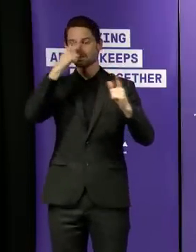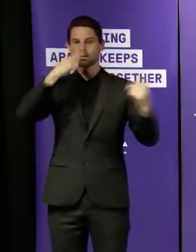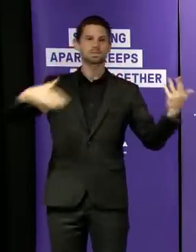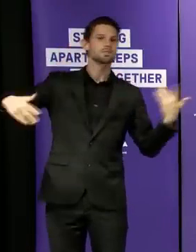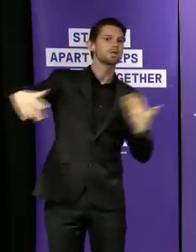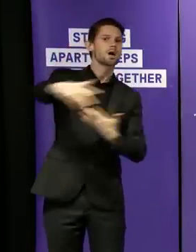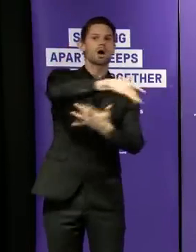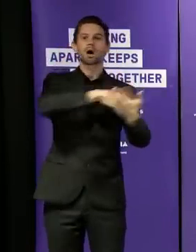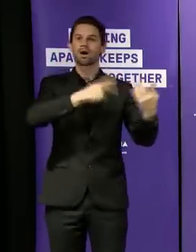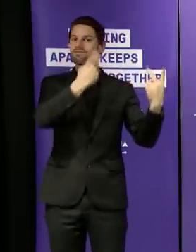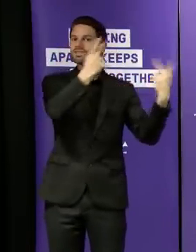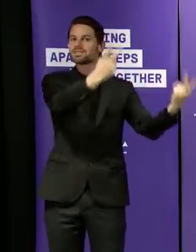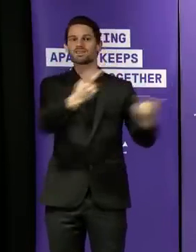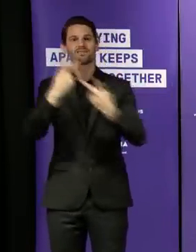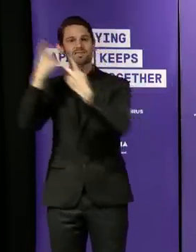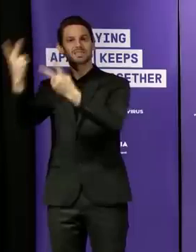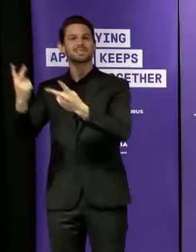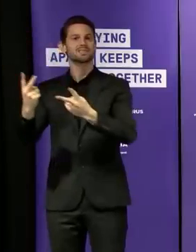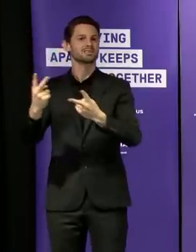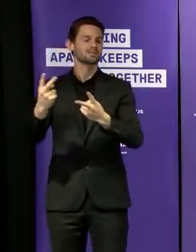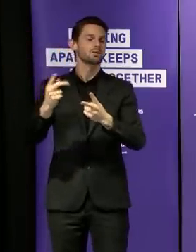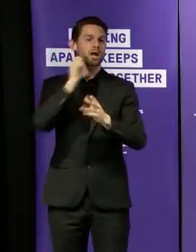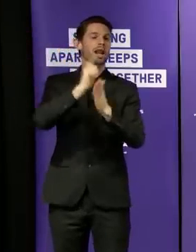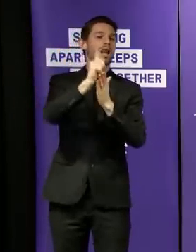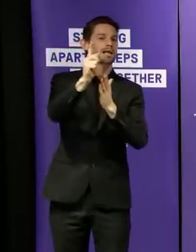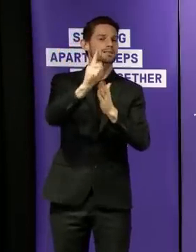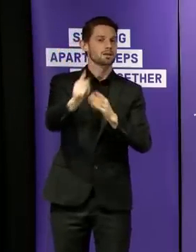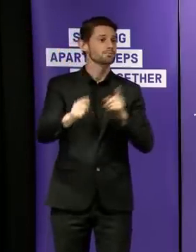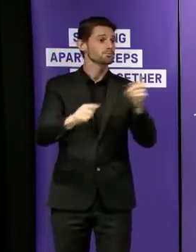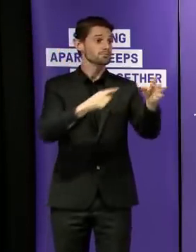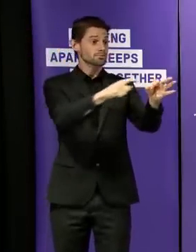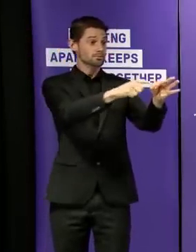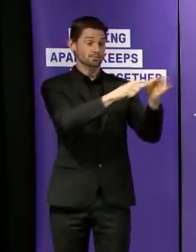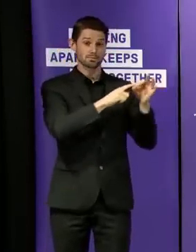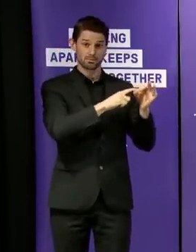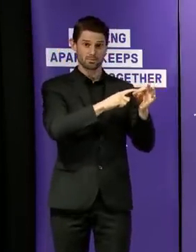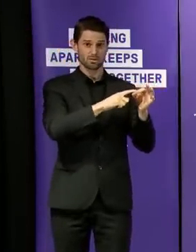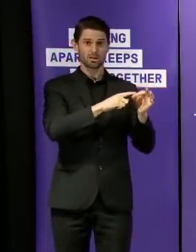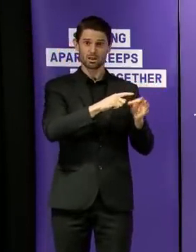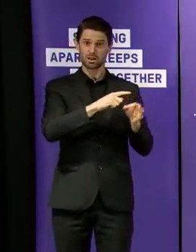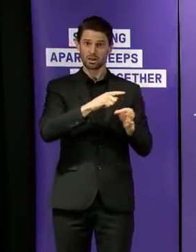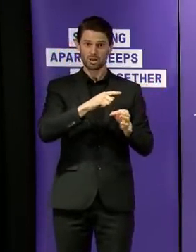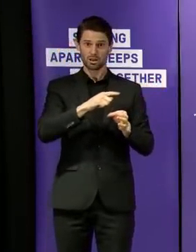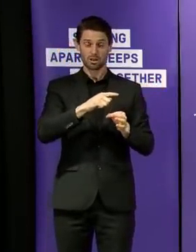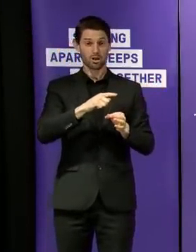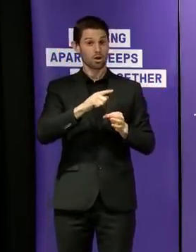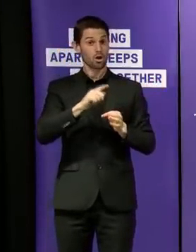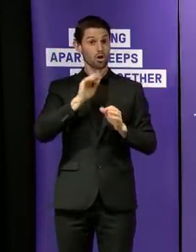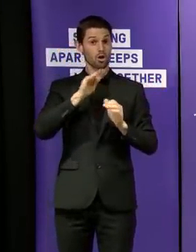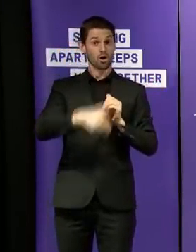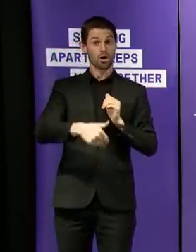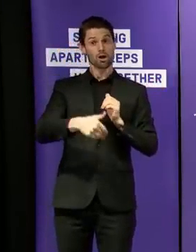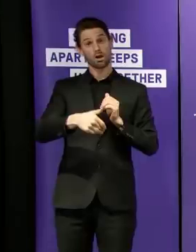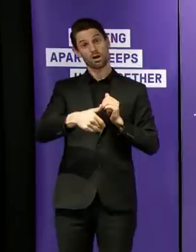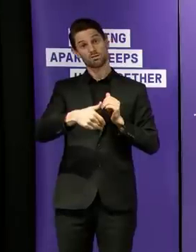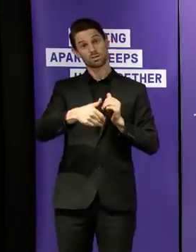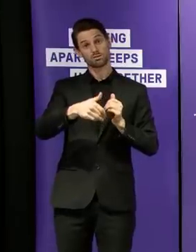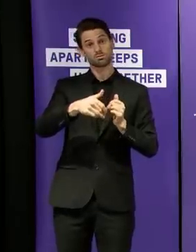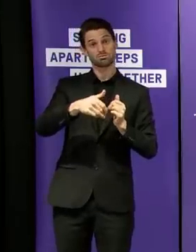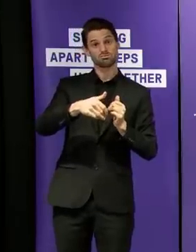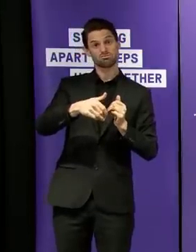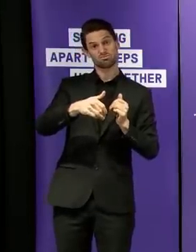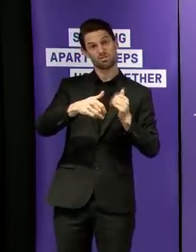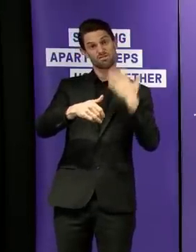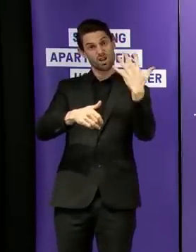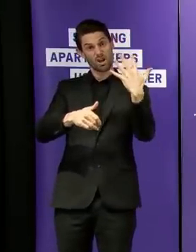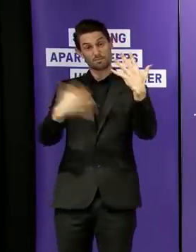radius, that'll come off too. This might be one for Brett. Are we still aiming for the 5 and 5 benchmarks for retail and hospitality to reopen? Is that what we've